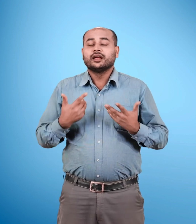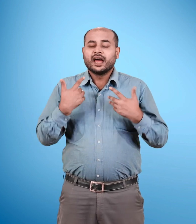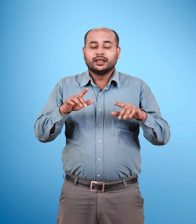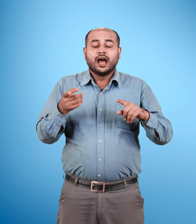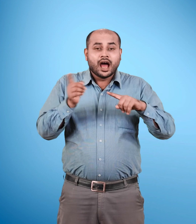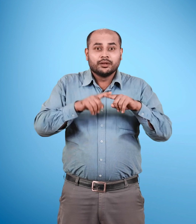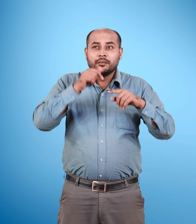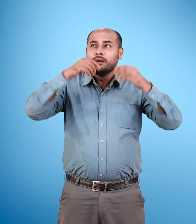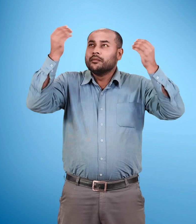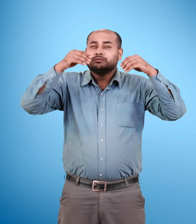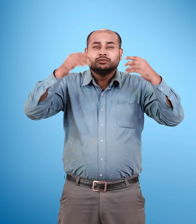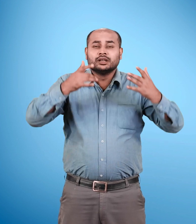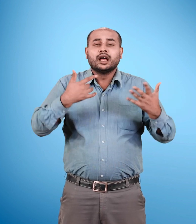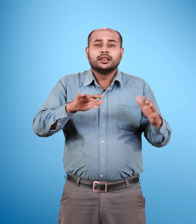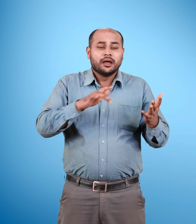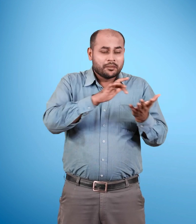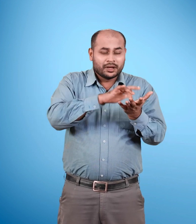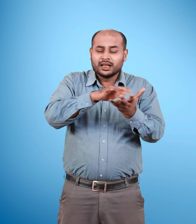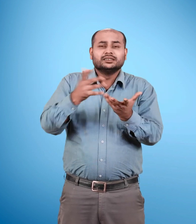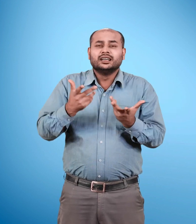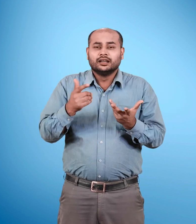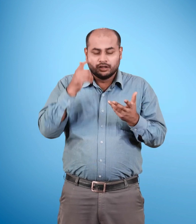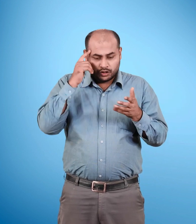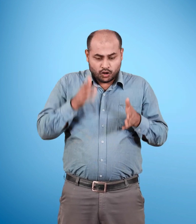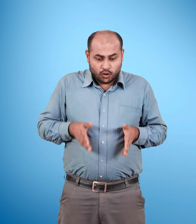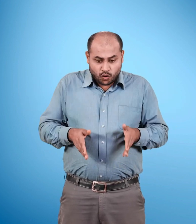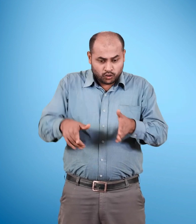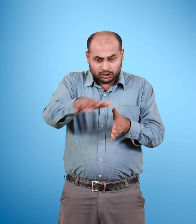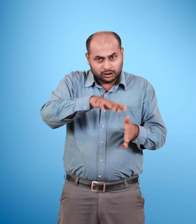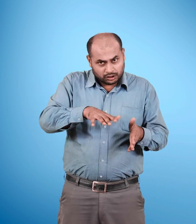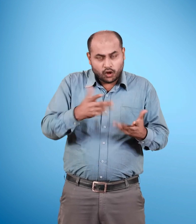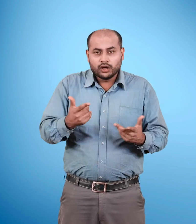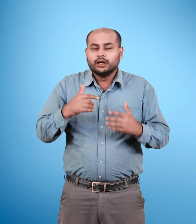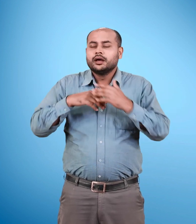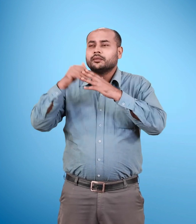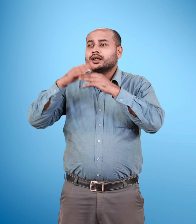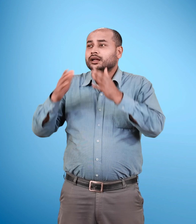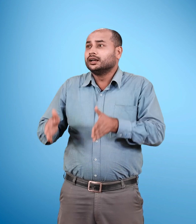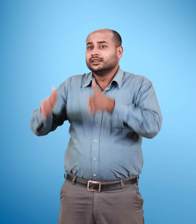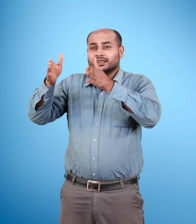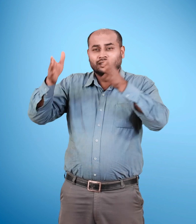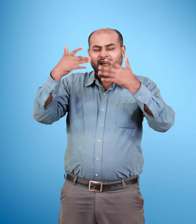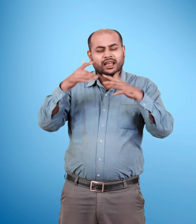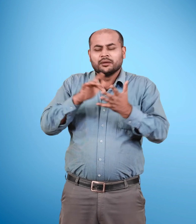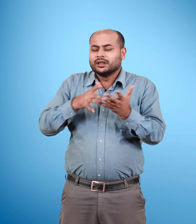What happens to the rainwater that falls in places that are mostly covered with concrete roads and